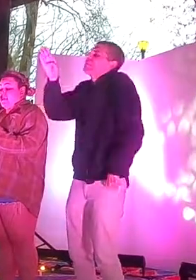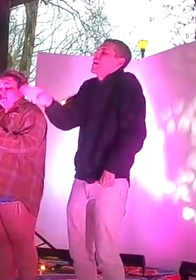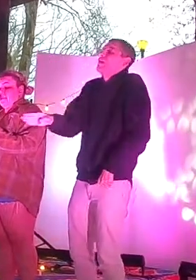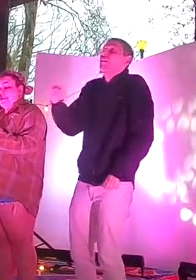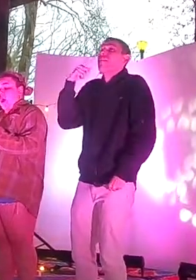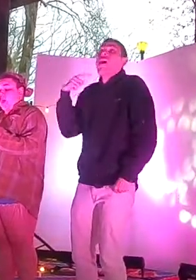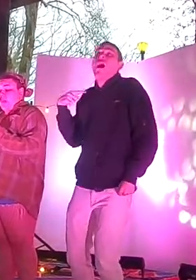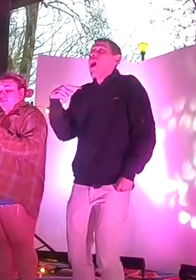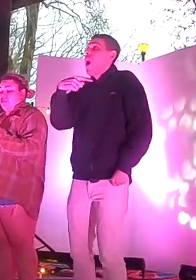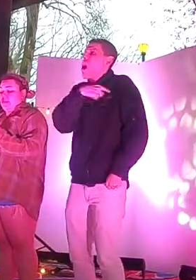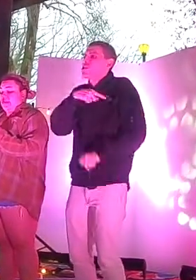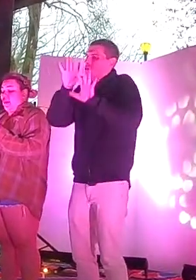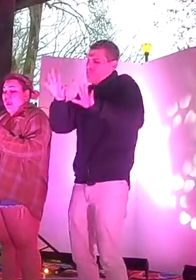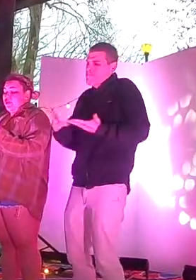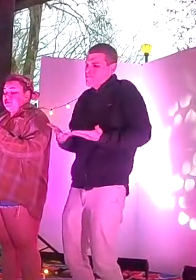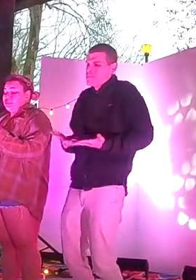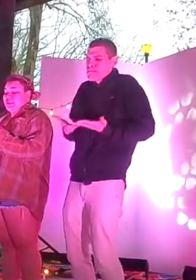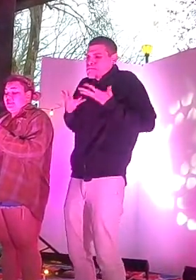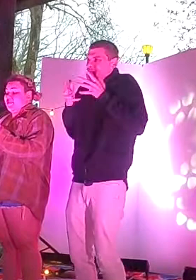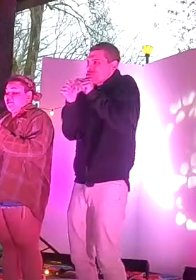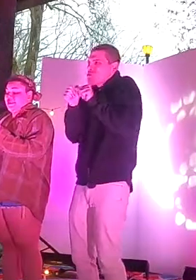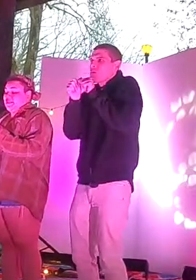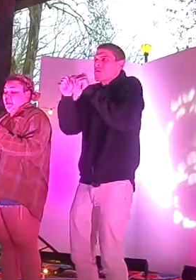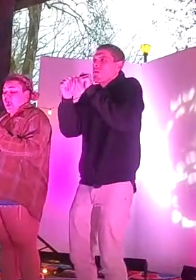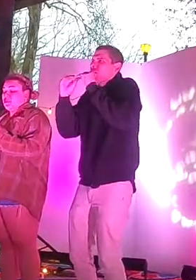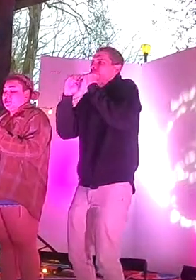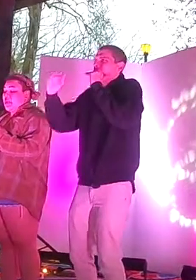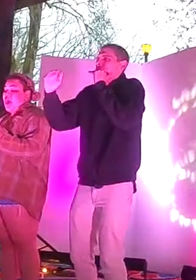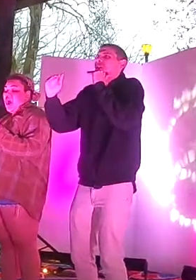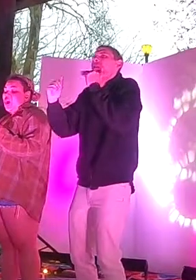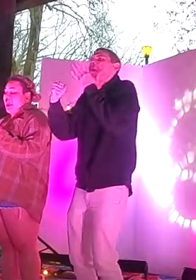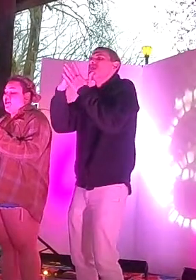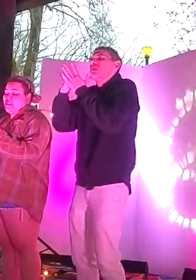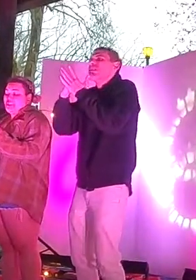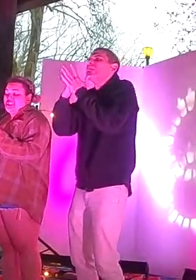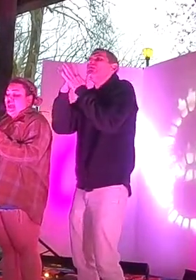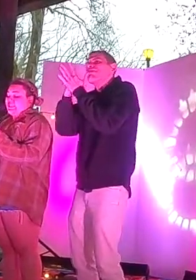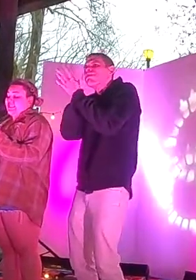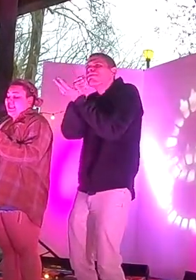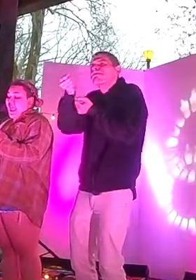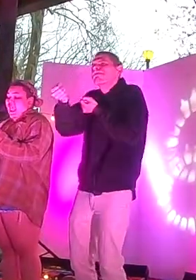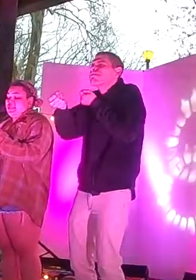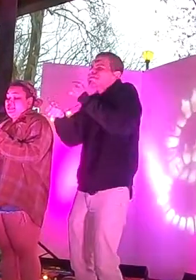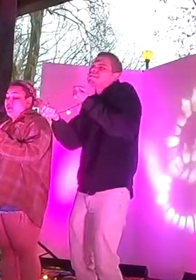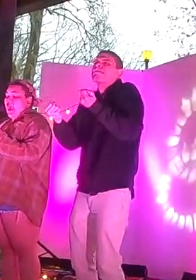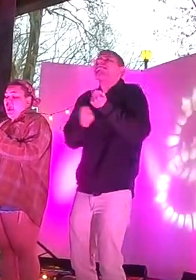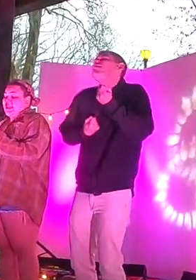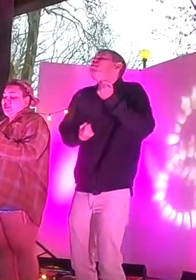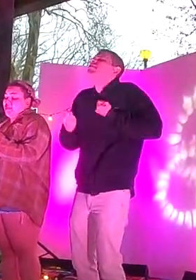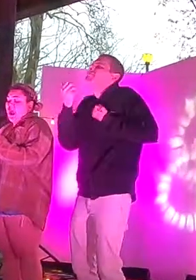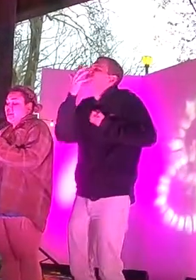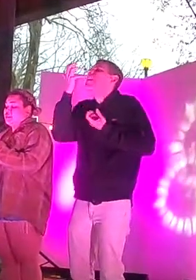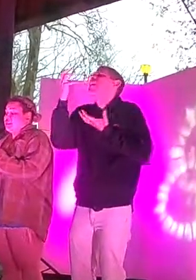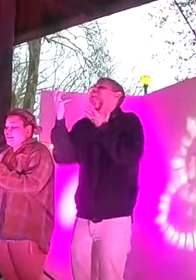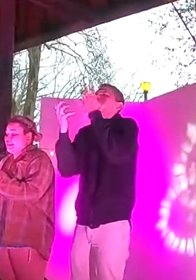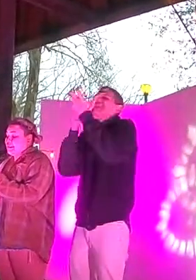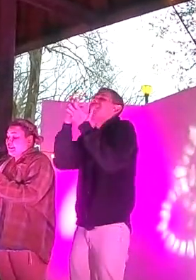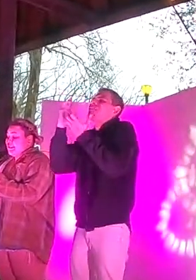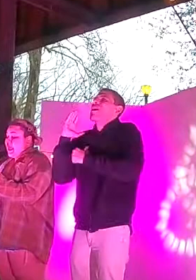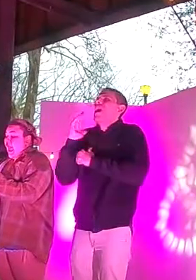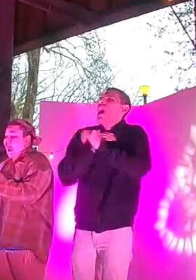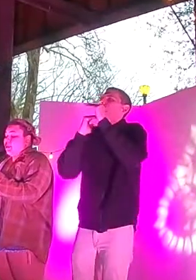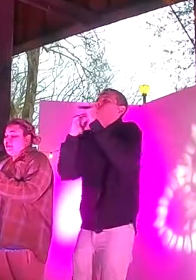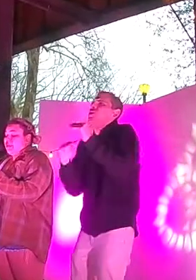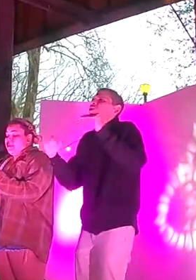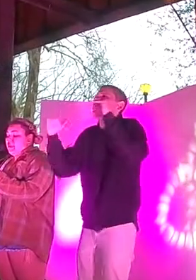is steady feet on wavering ground. She is fist pounding on heavy chests, and the cries for our